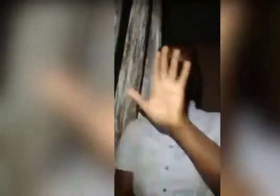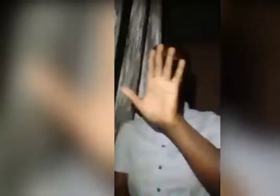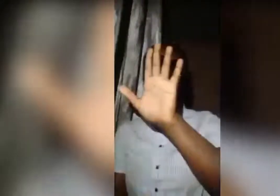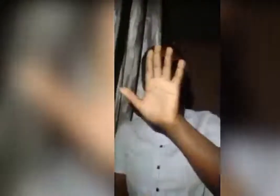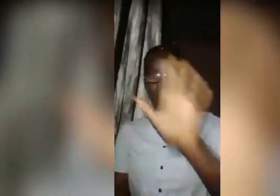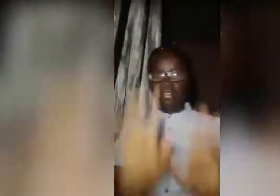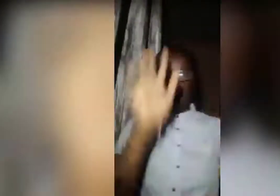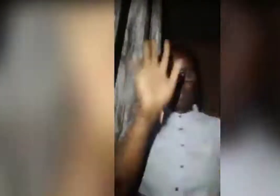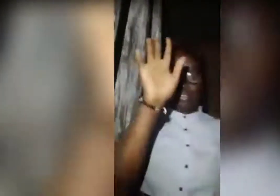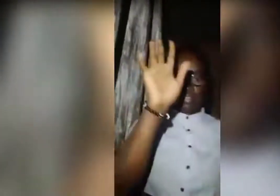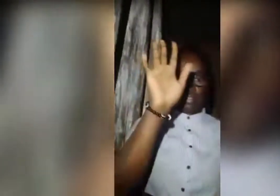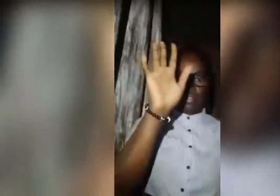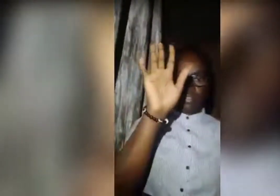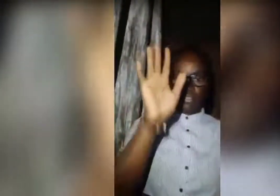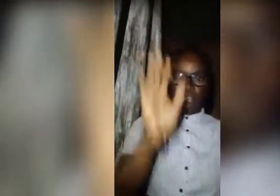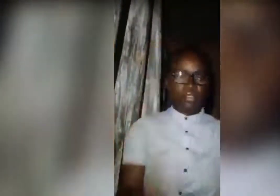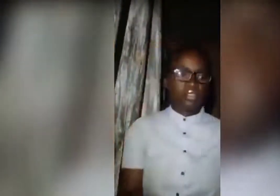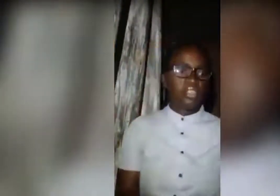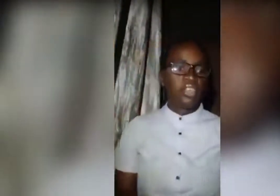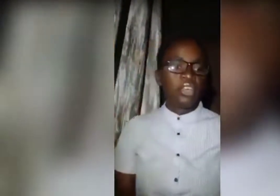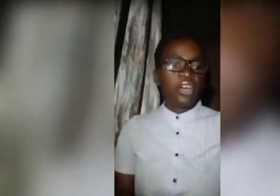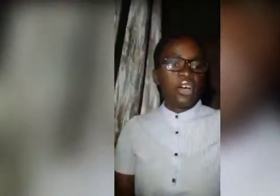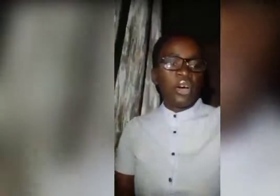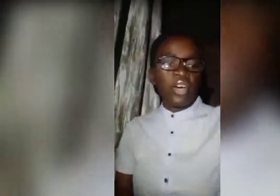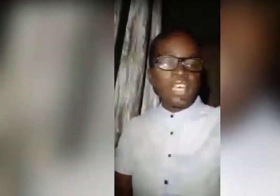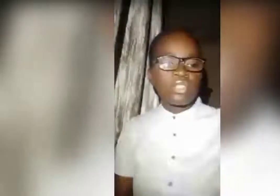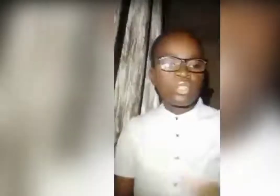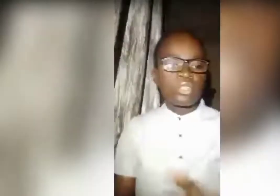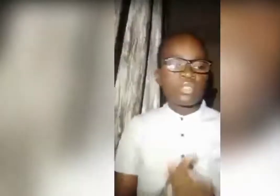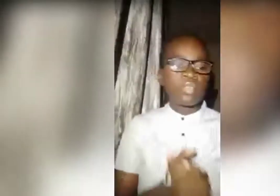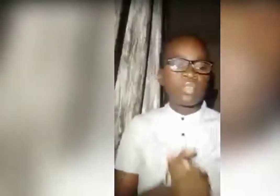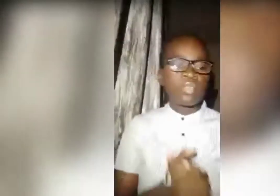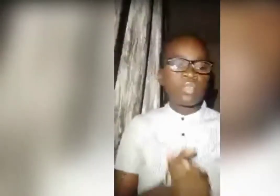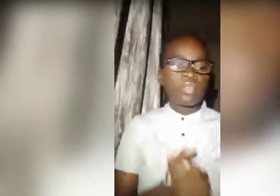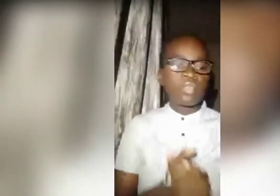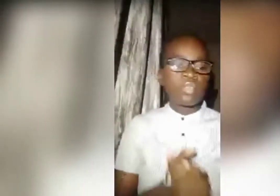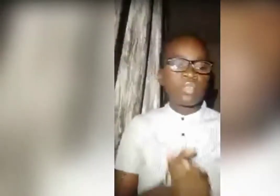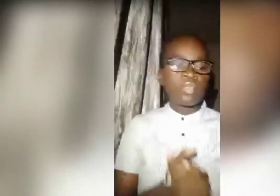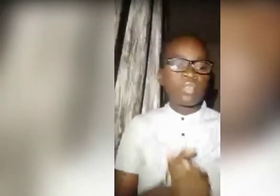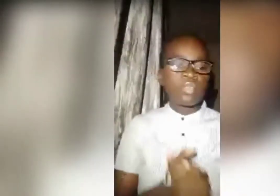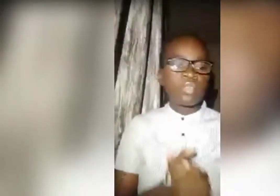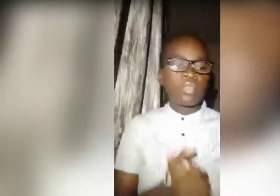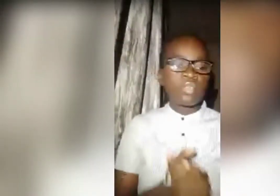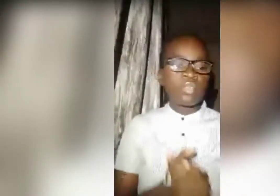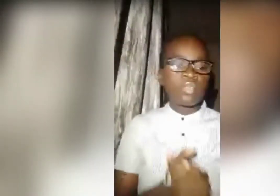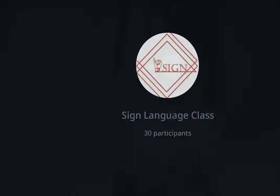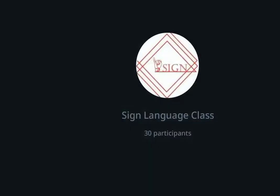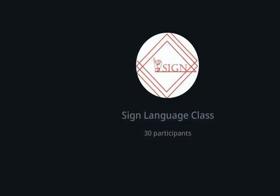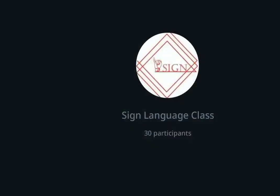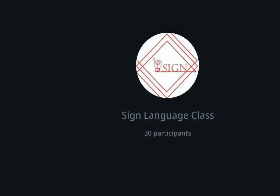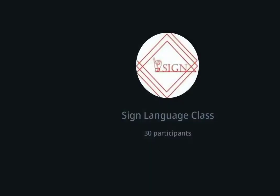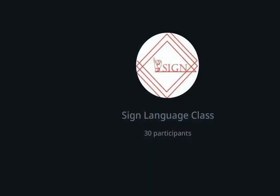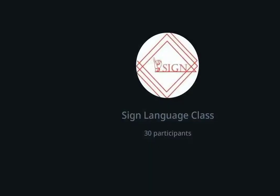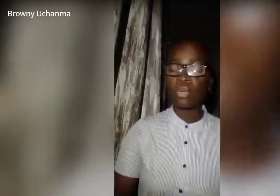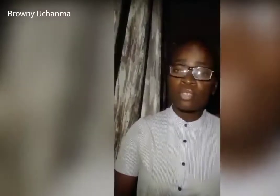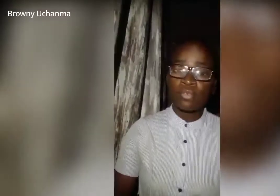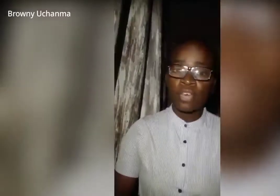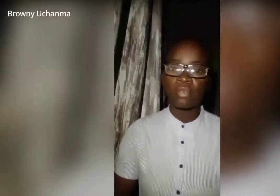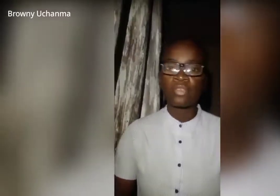Proceed, please. Okay, so to begin, I'll first do 1 to 10. Sorry, 1 to 5.